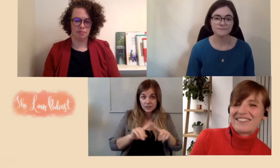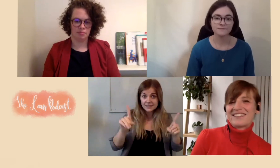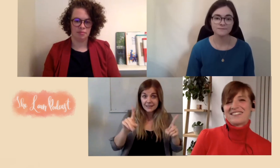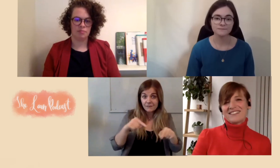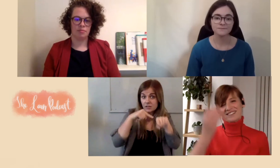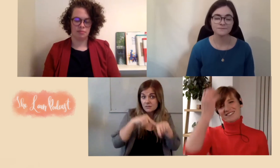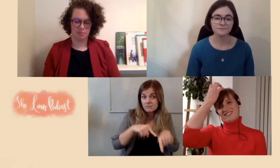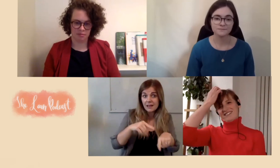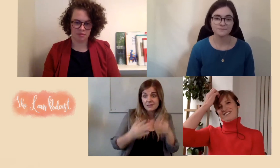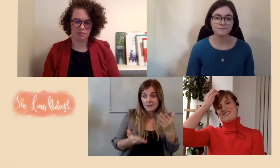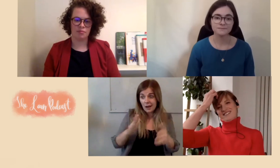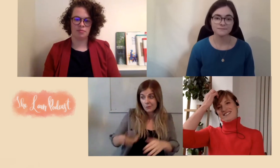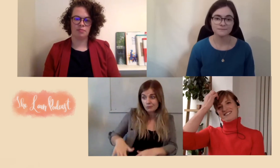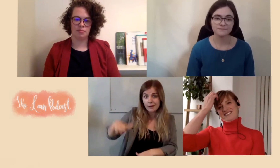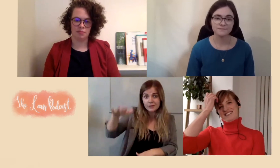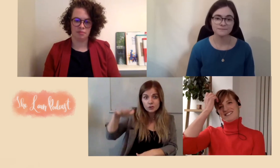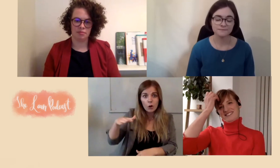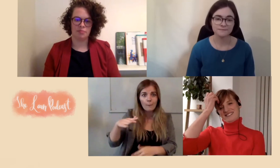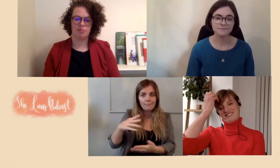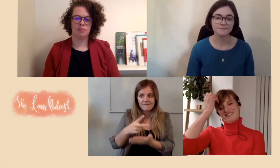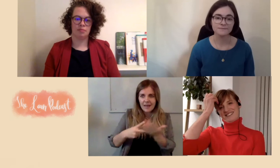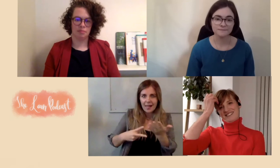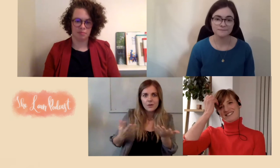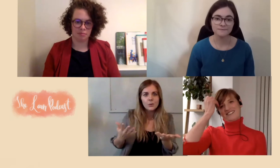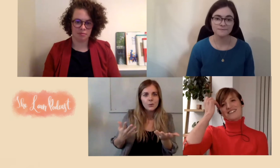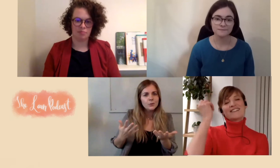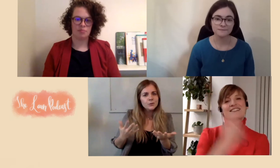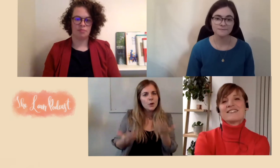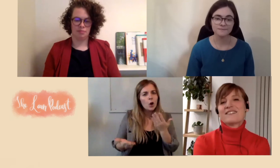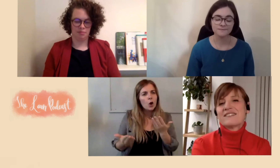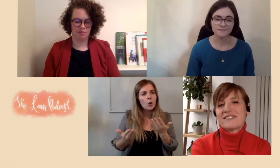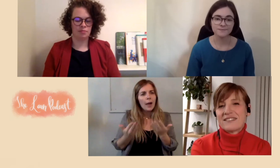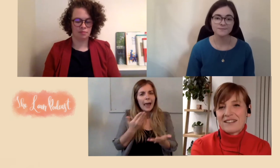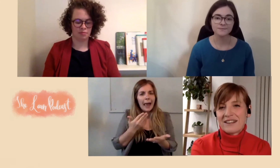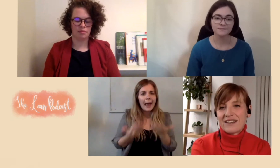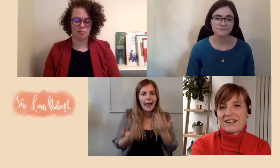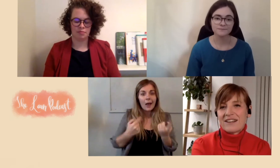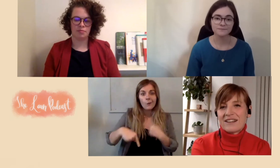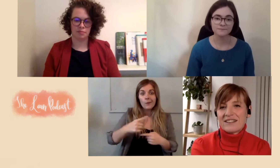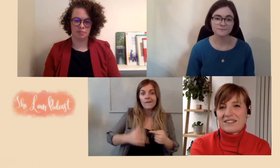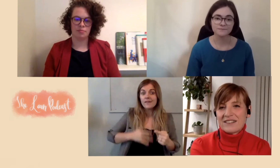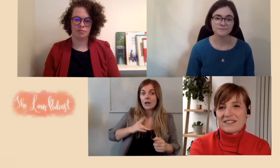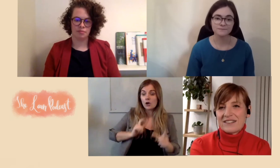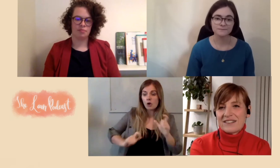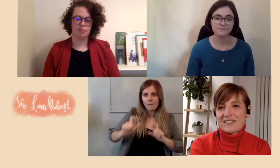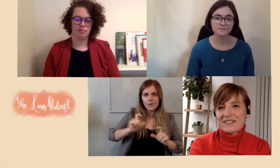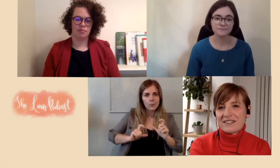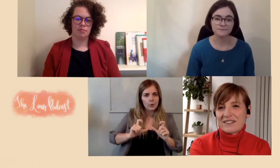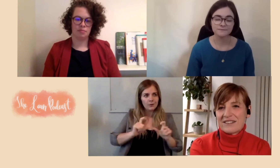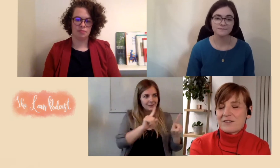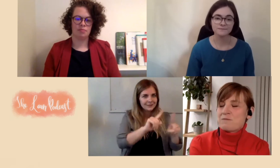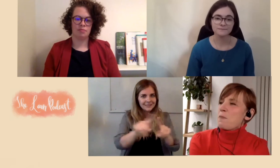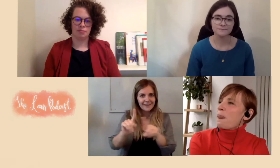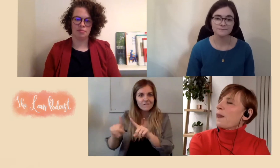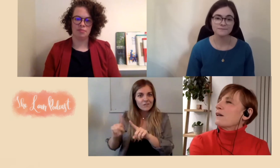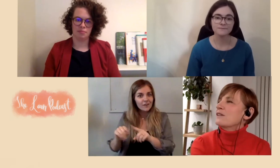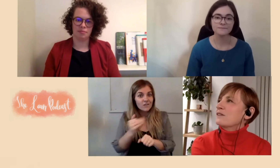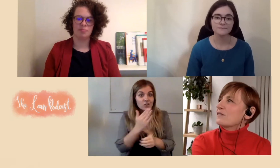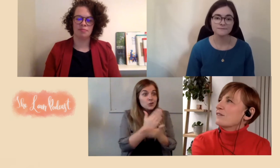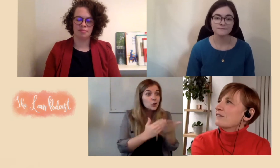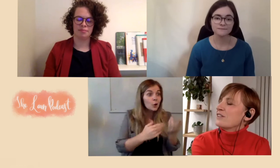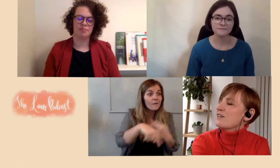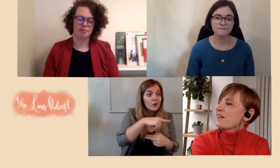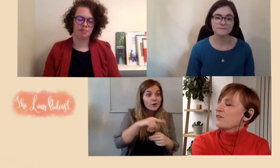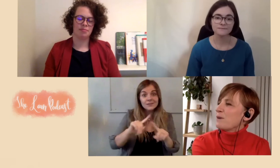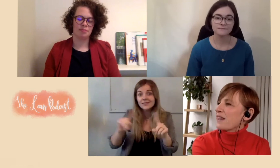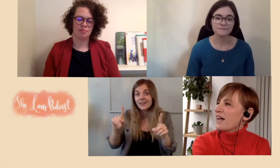us compared to other people. So it's having that understanding about what our boundaries are and when they're being